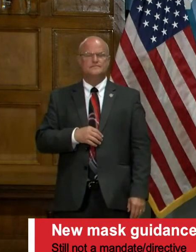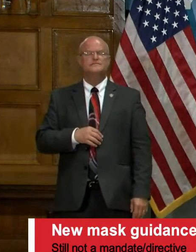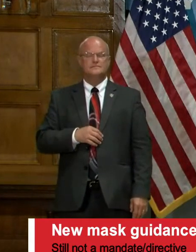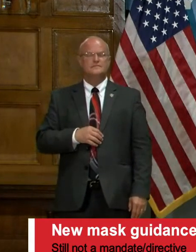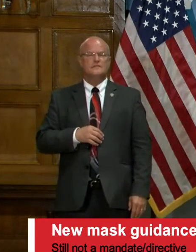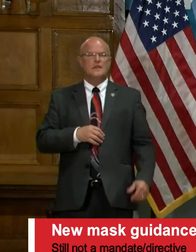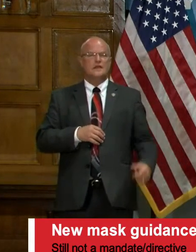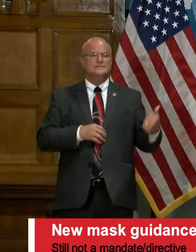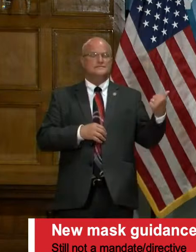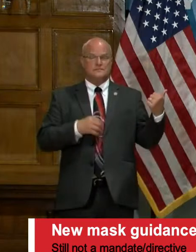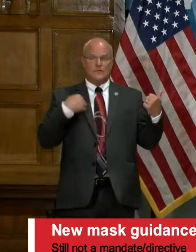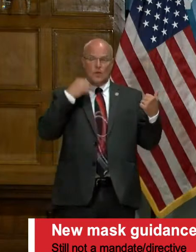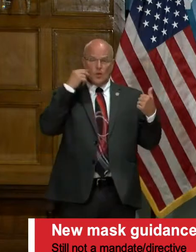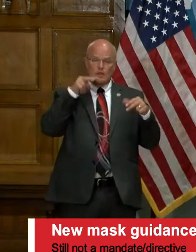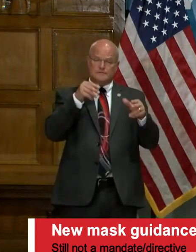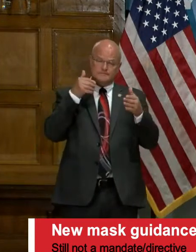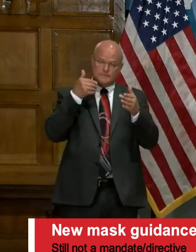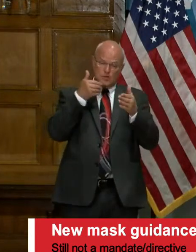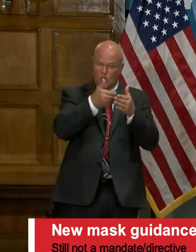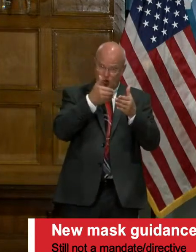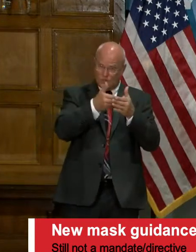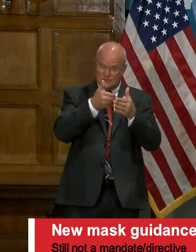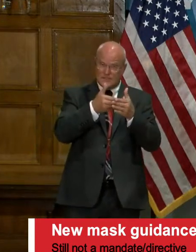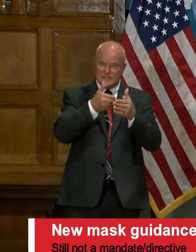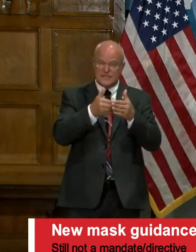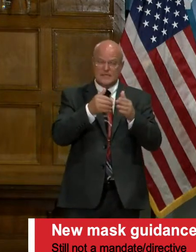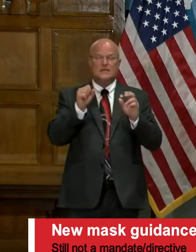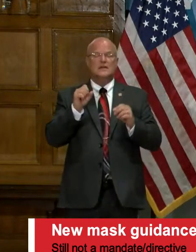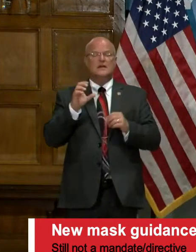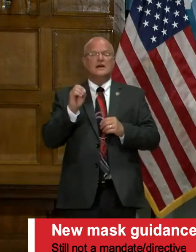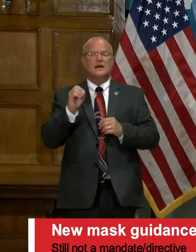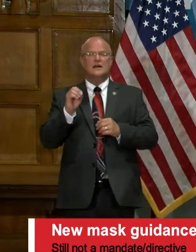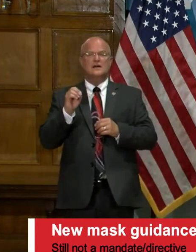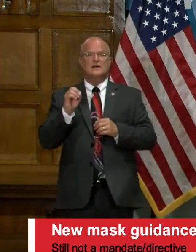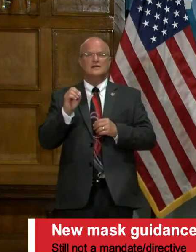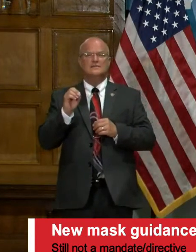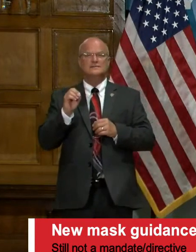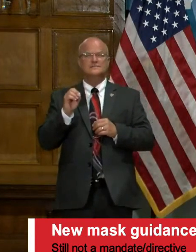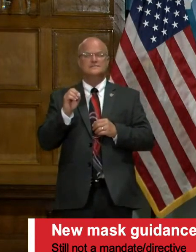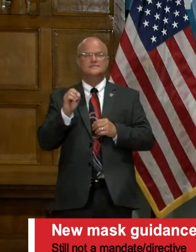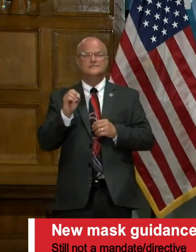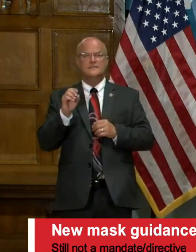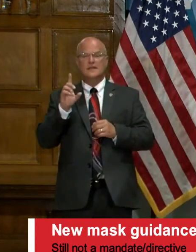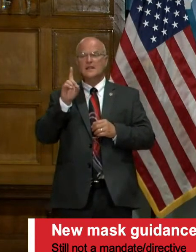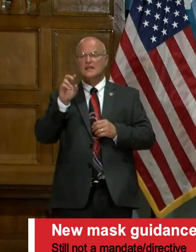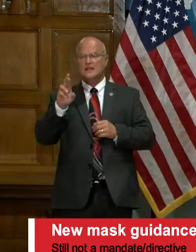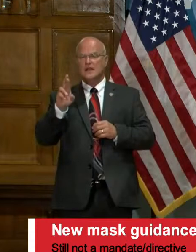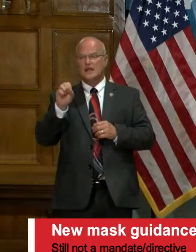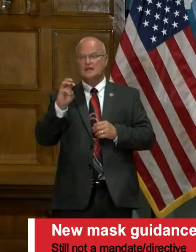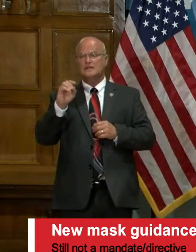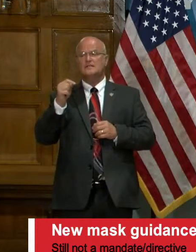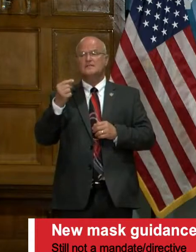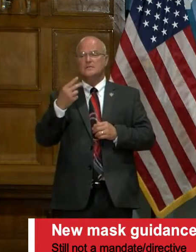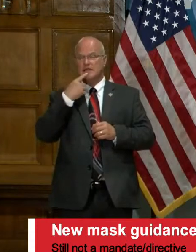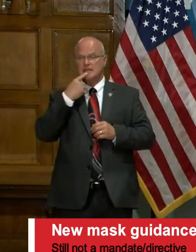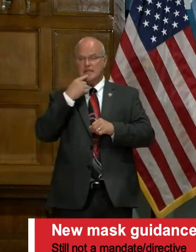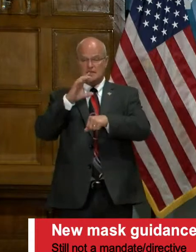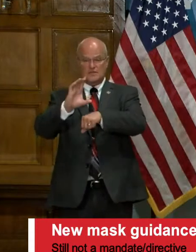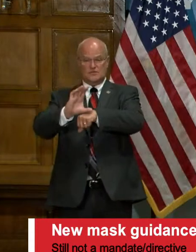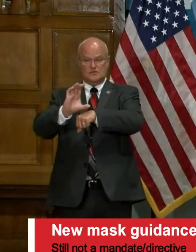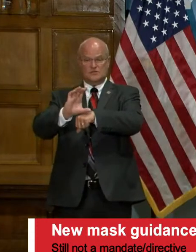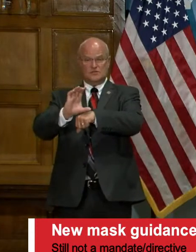And we look at that very closely, and so, Dr. Smith mentioned